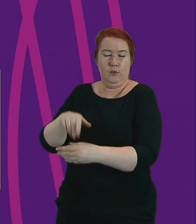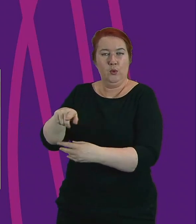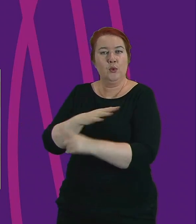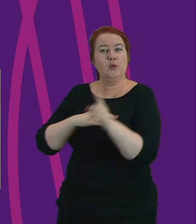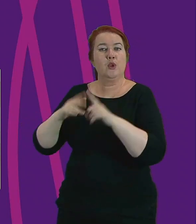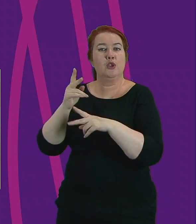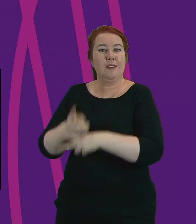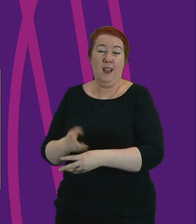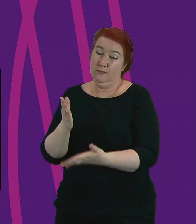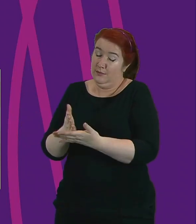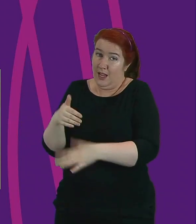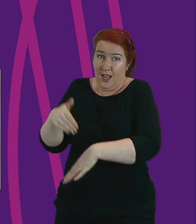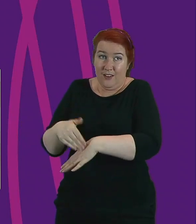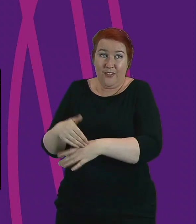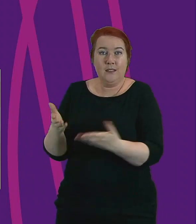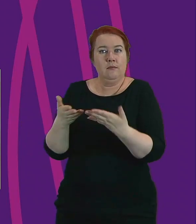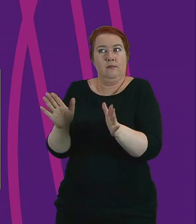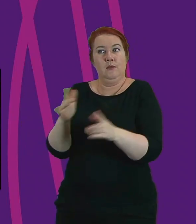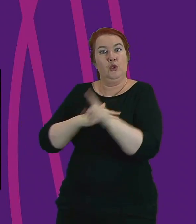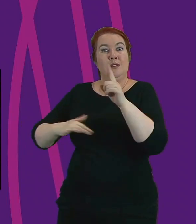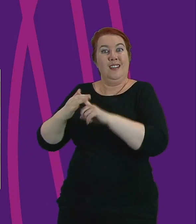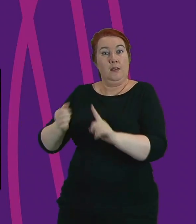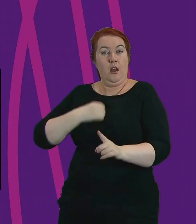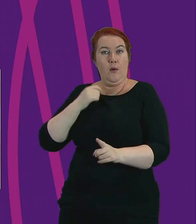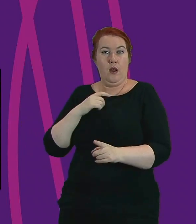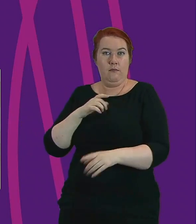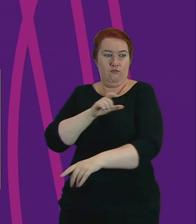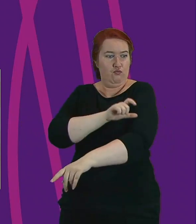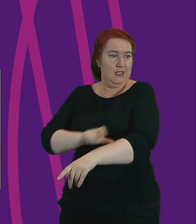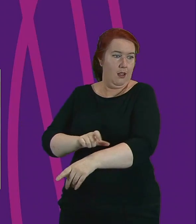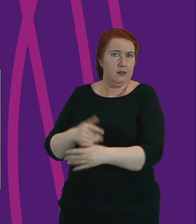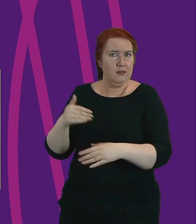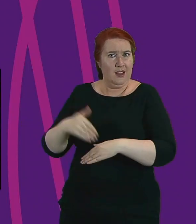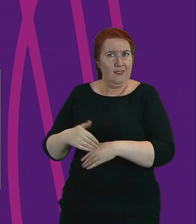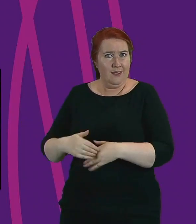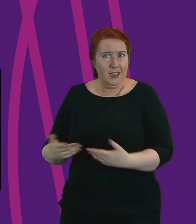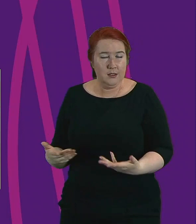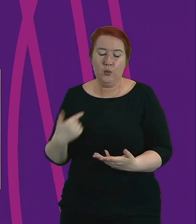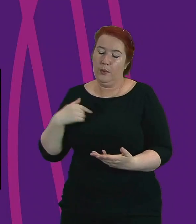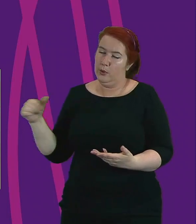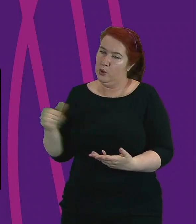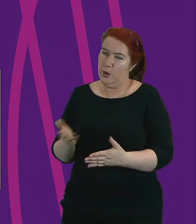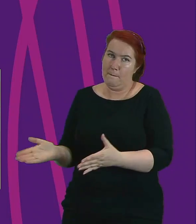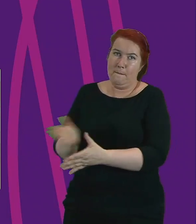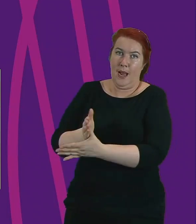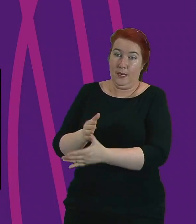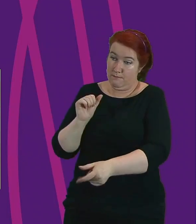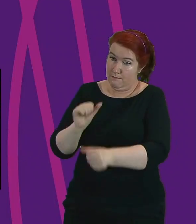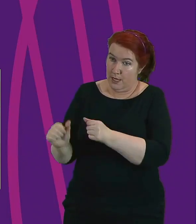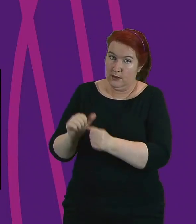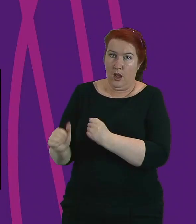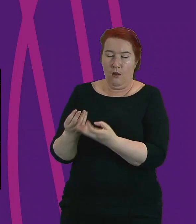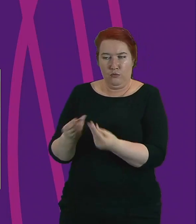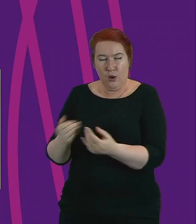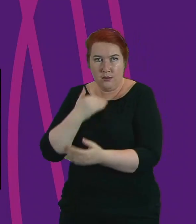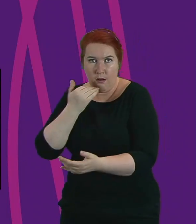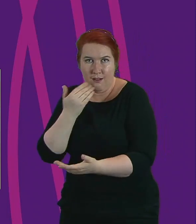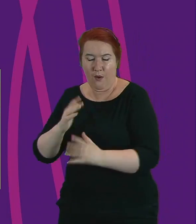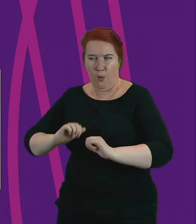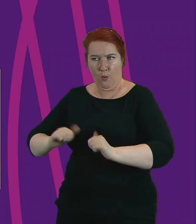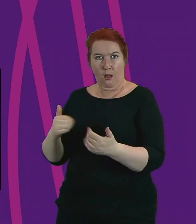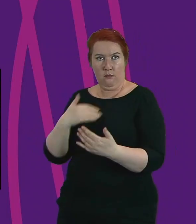wider society's resilience. We must build back better, and a properly resourced, well-staffed National Health and Care